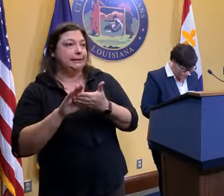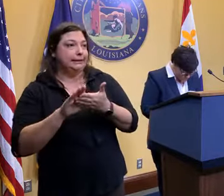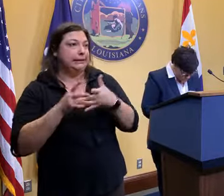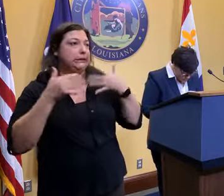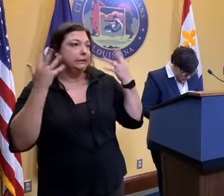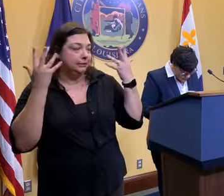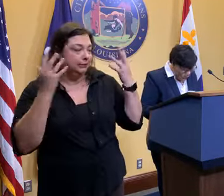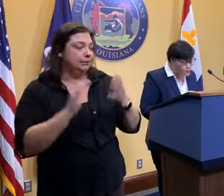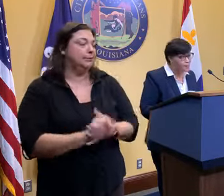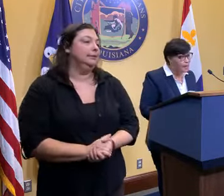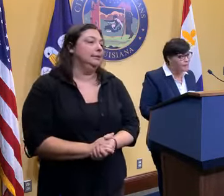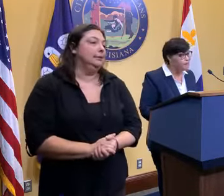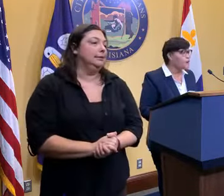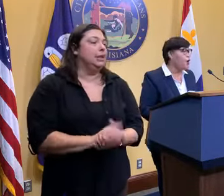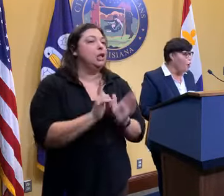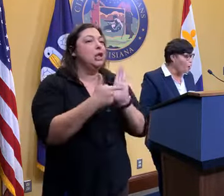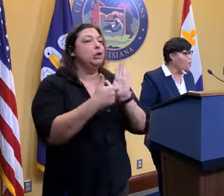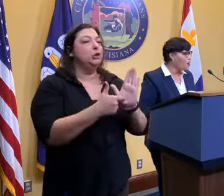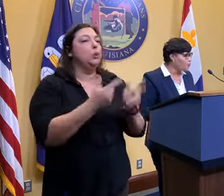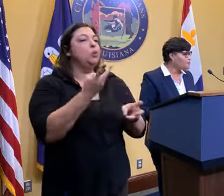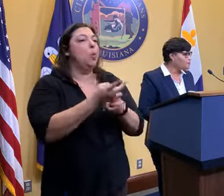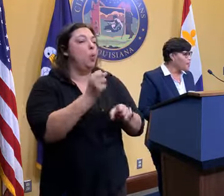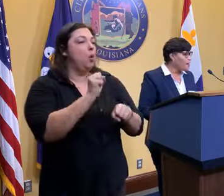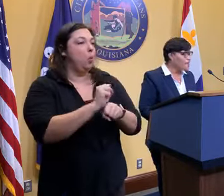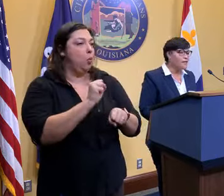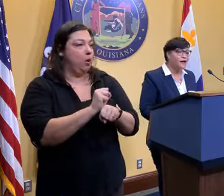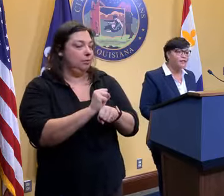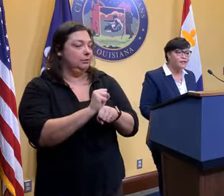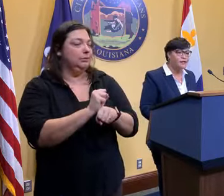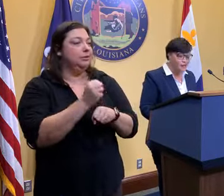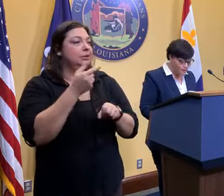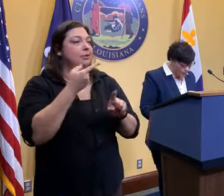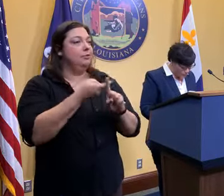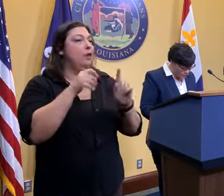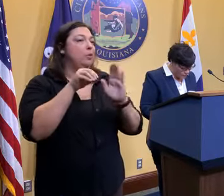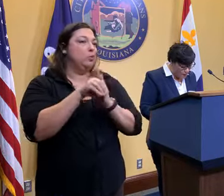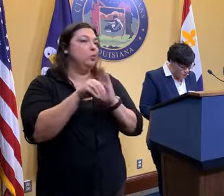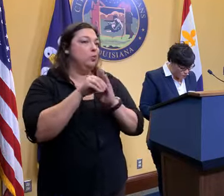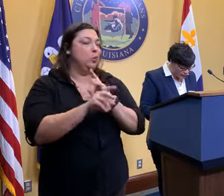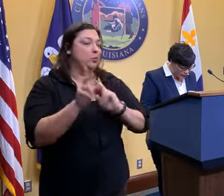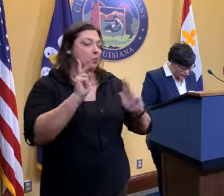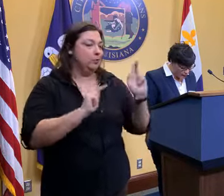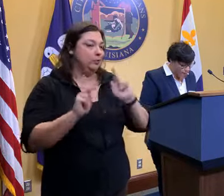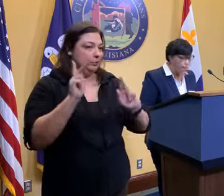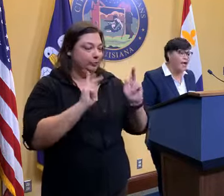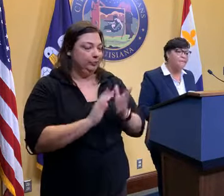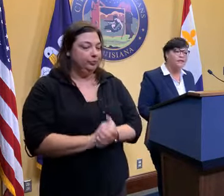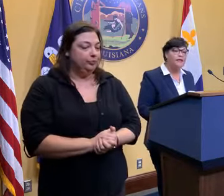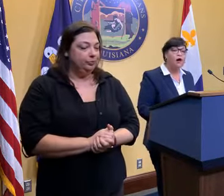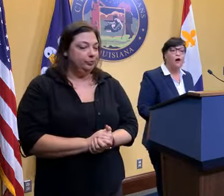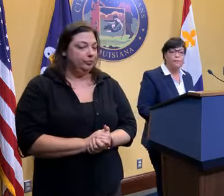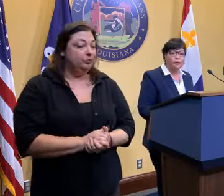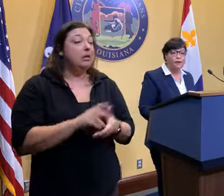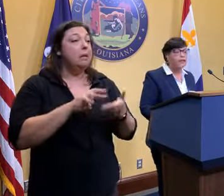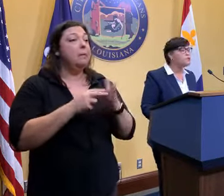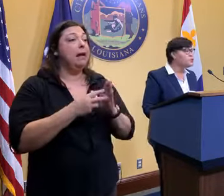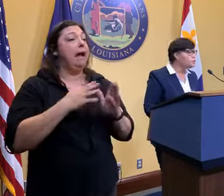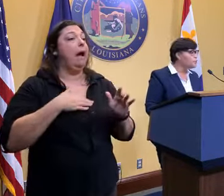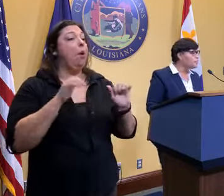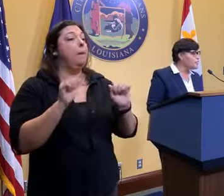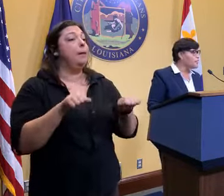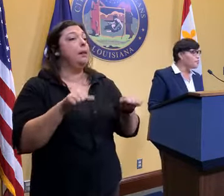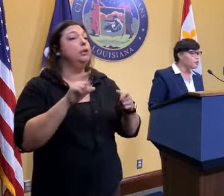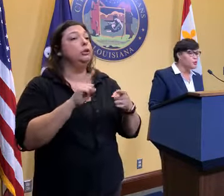nice that reflects the hard work that our citizens have demonstrated. And that means our ability to